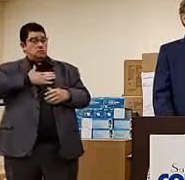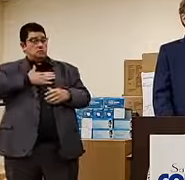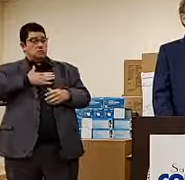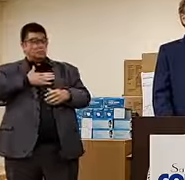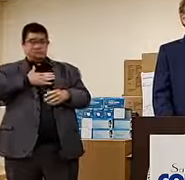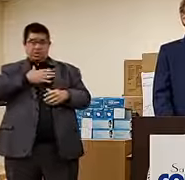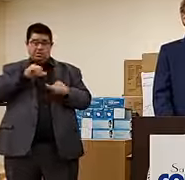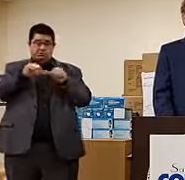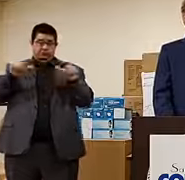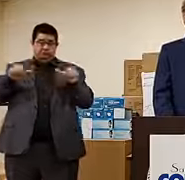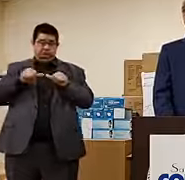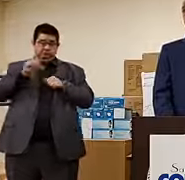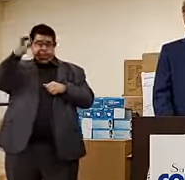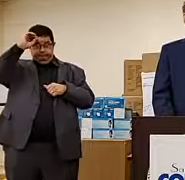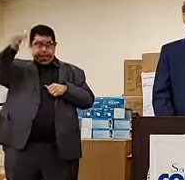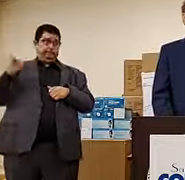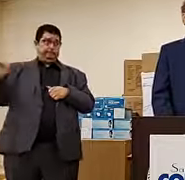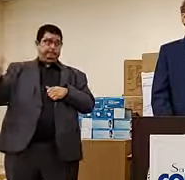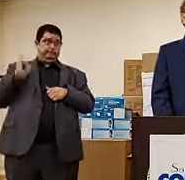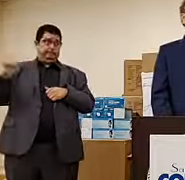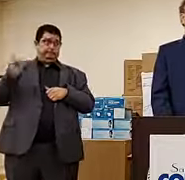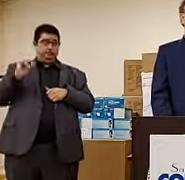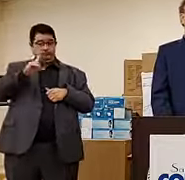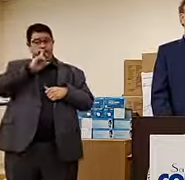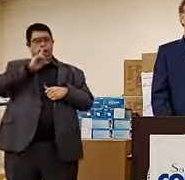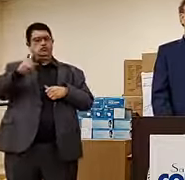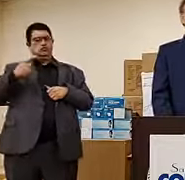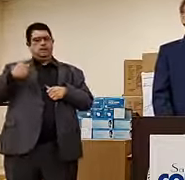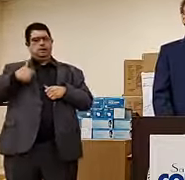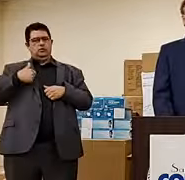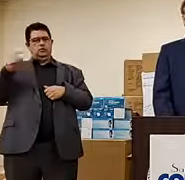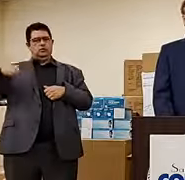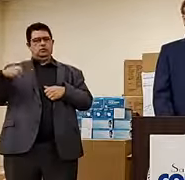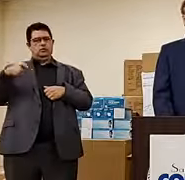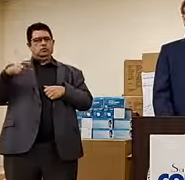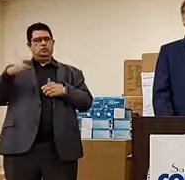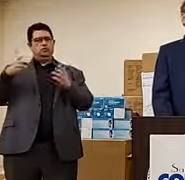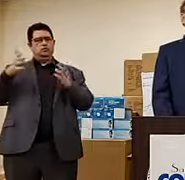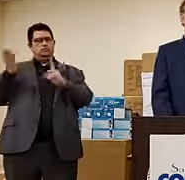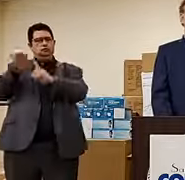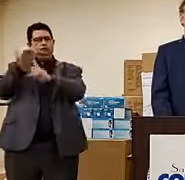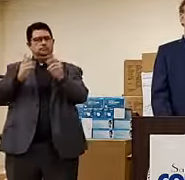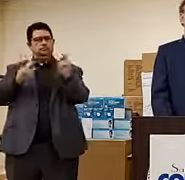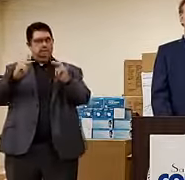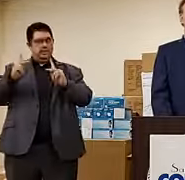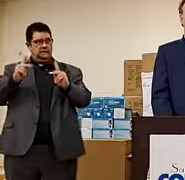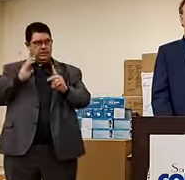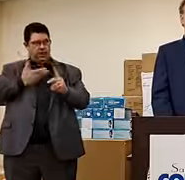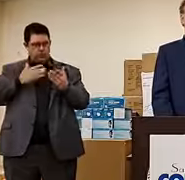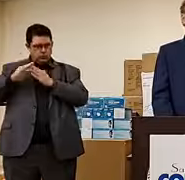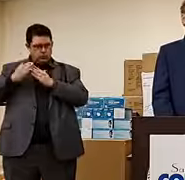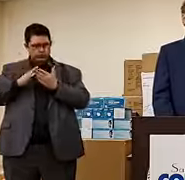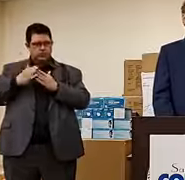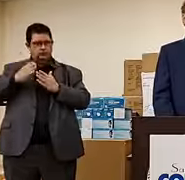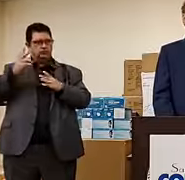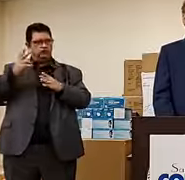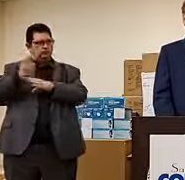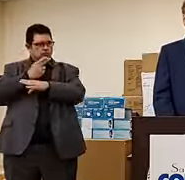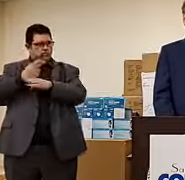same. We really need to get folks in our community to adopt masking. We need to get masks on